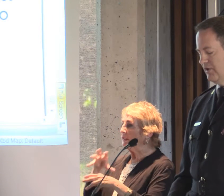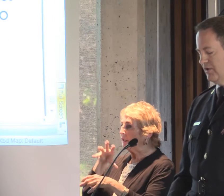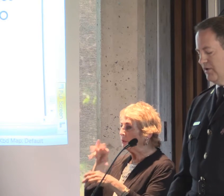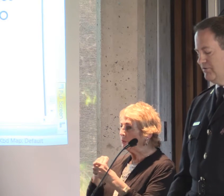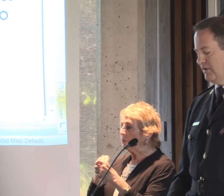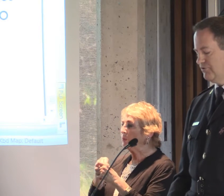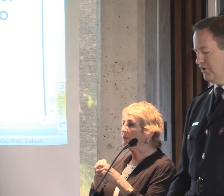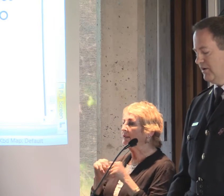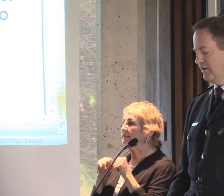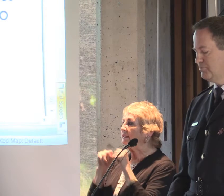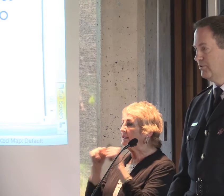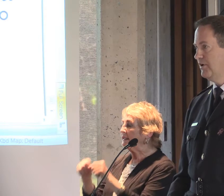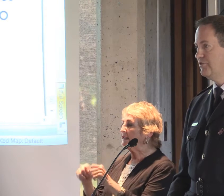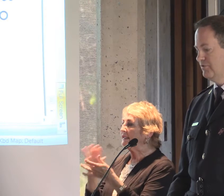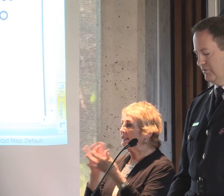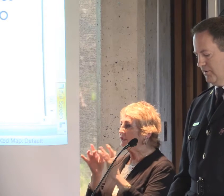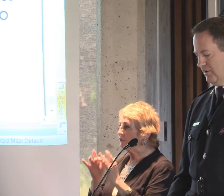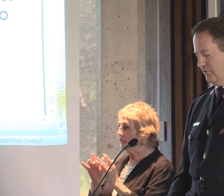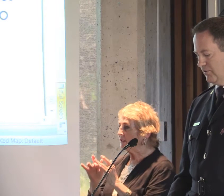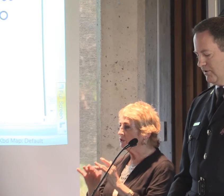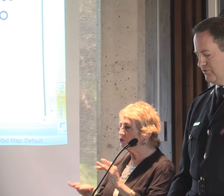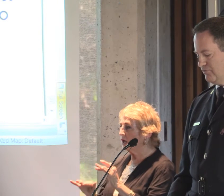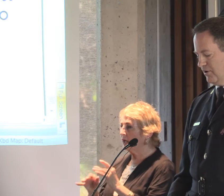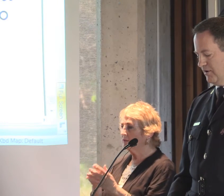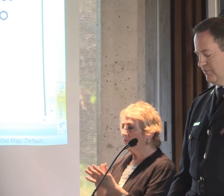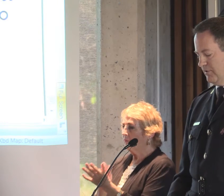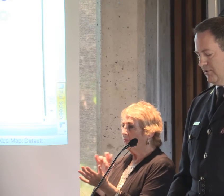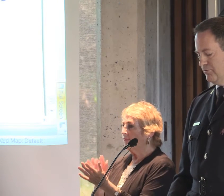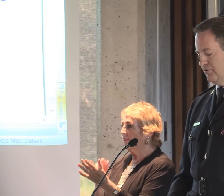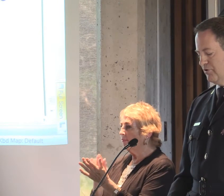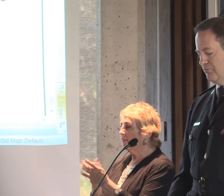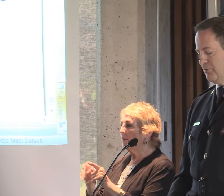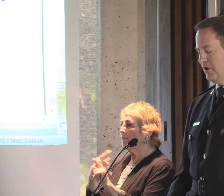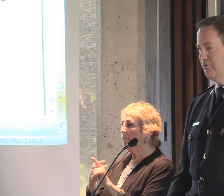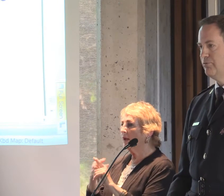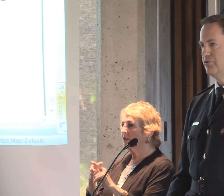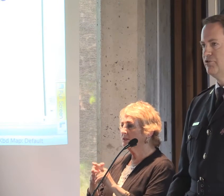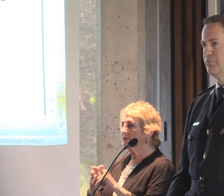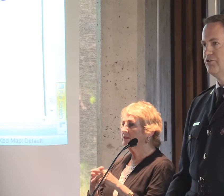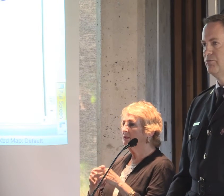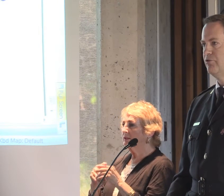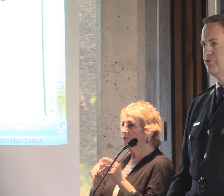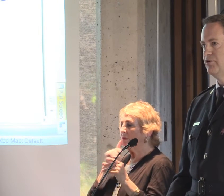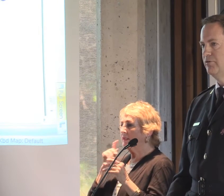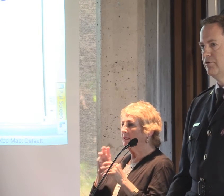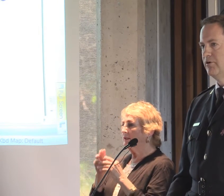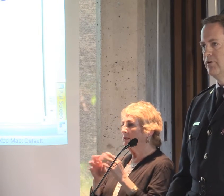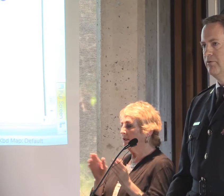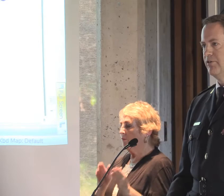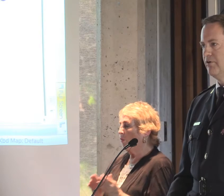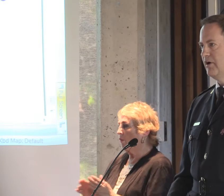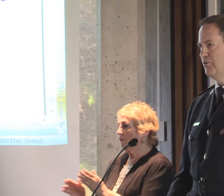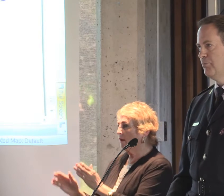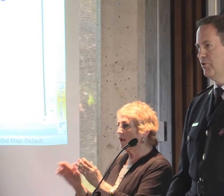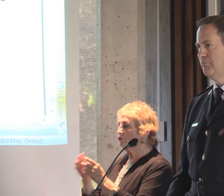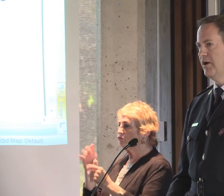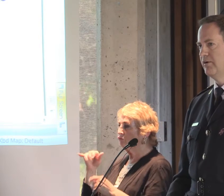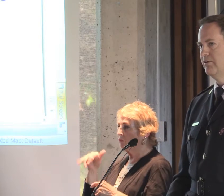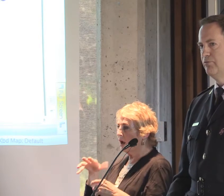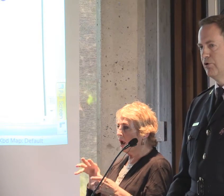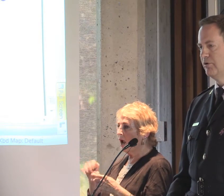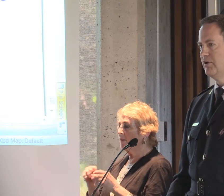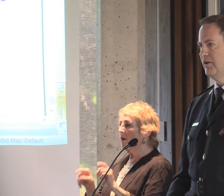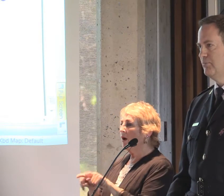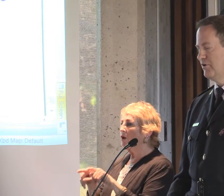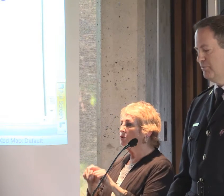address internet child exploitation and organized crime through the Combined Forces Special Enforcement Unit with our valuable